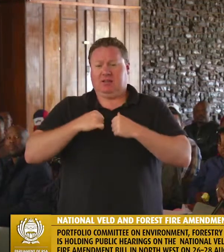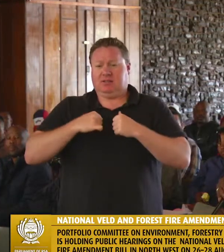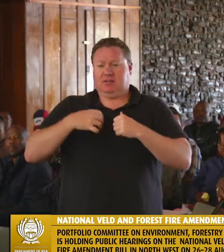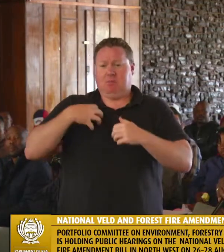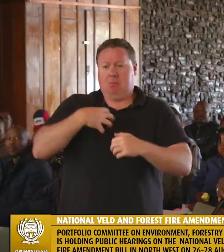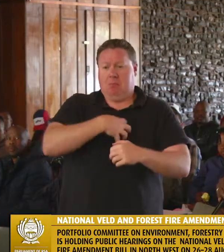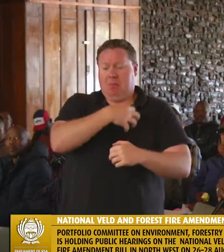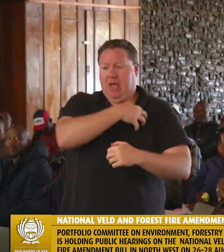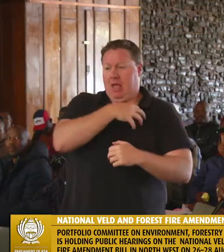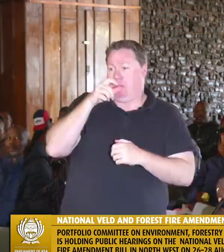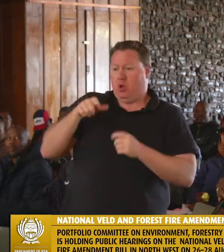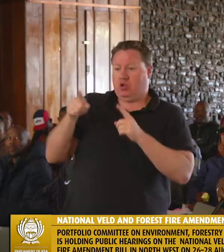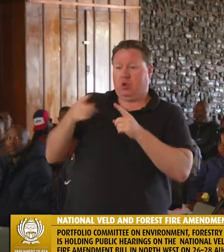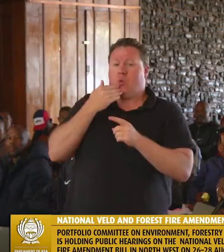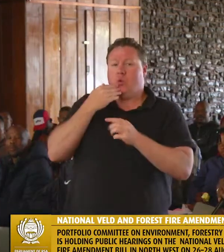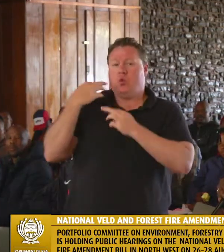Naledi